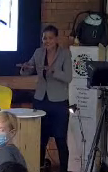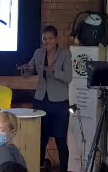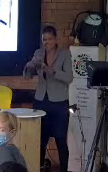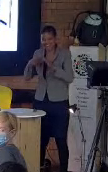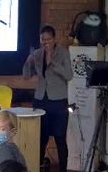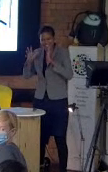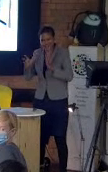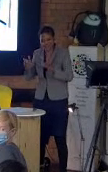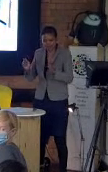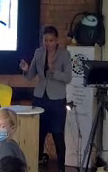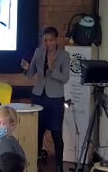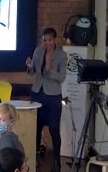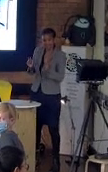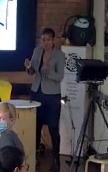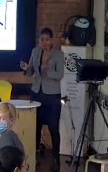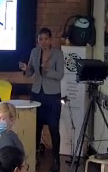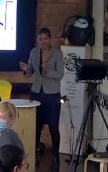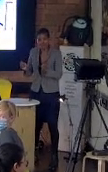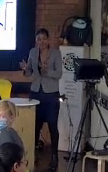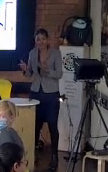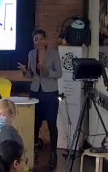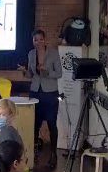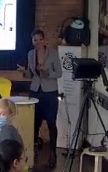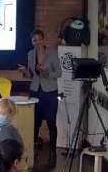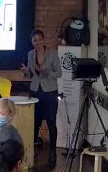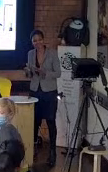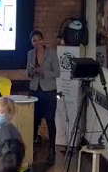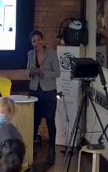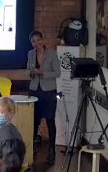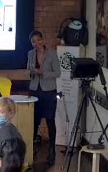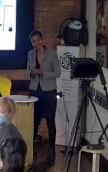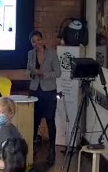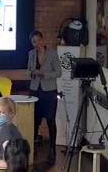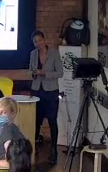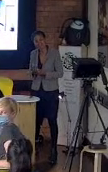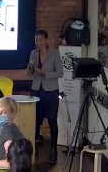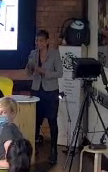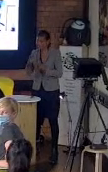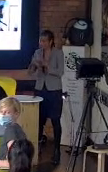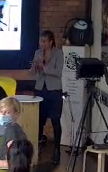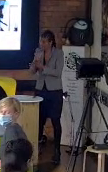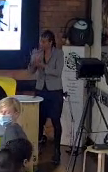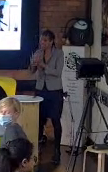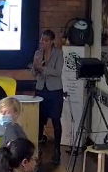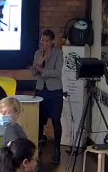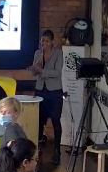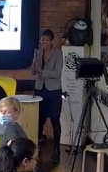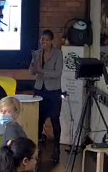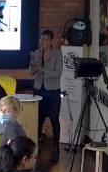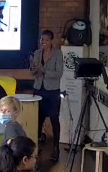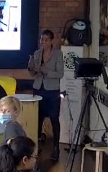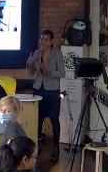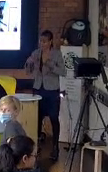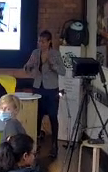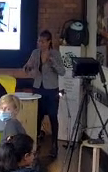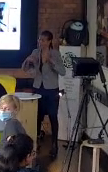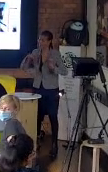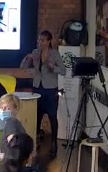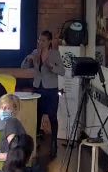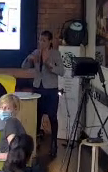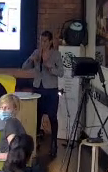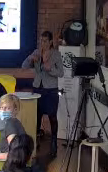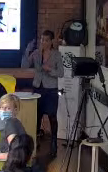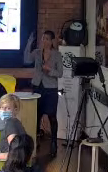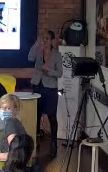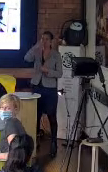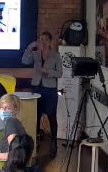like, it was 3 days of work, but it's really 3 days of fun. Yeah. And the thing to draw, yeah, it was like he was a child. And then,